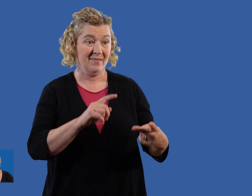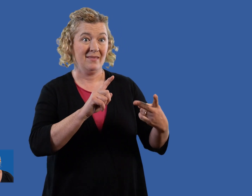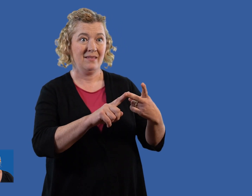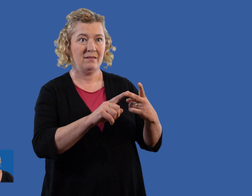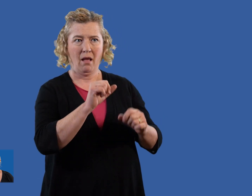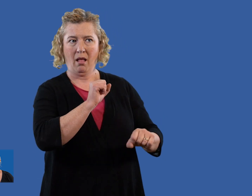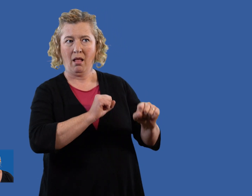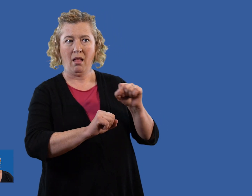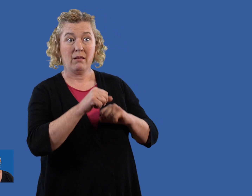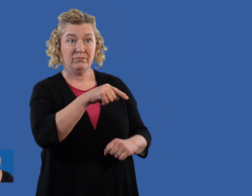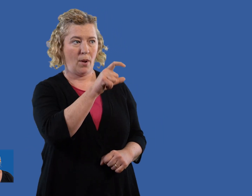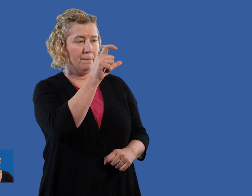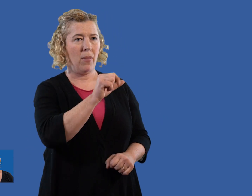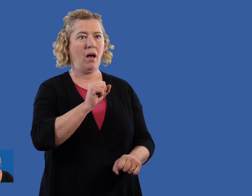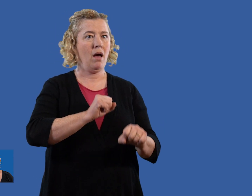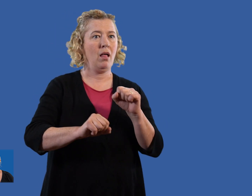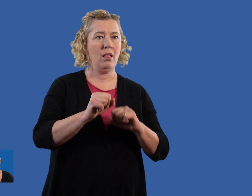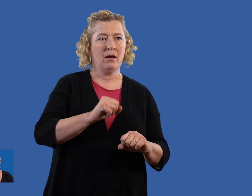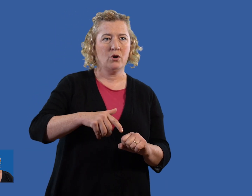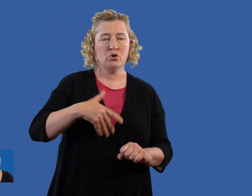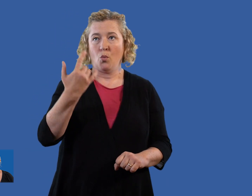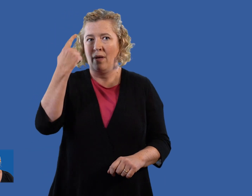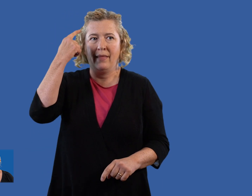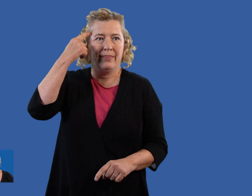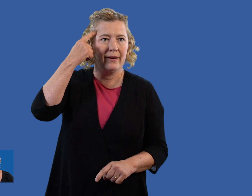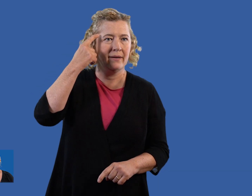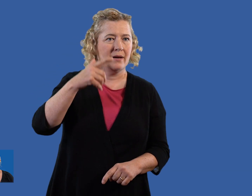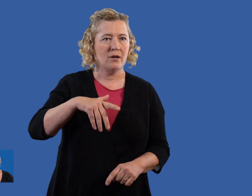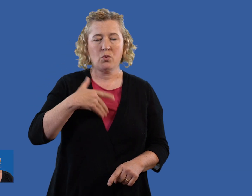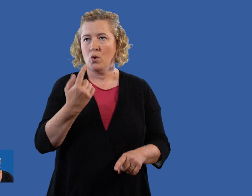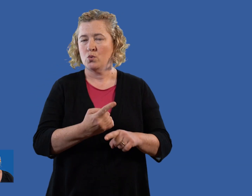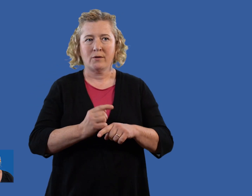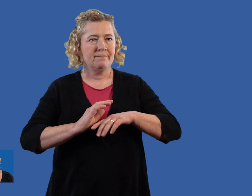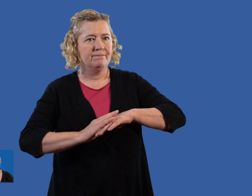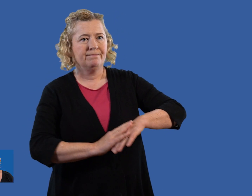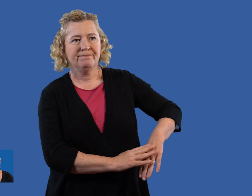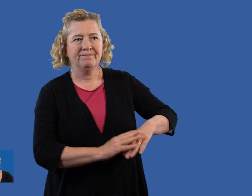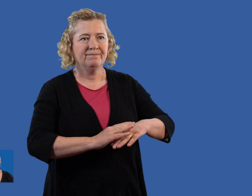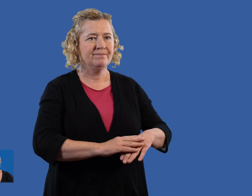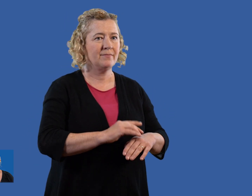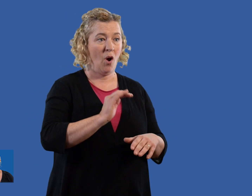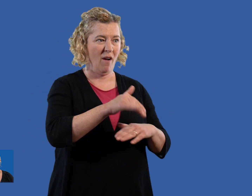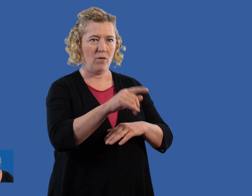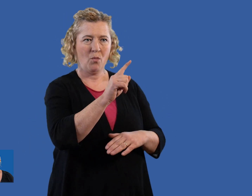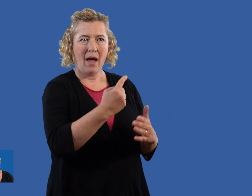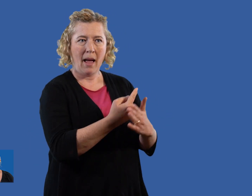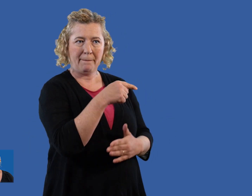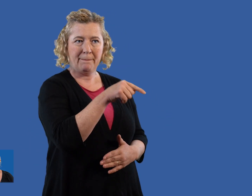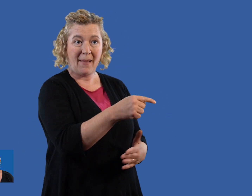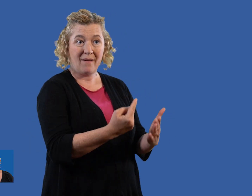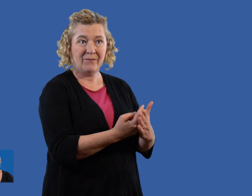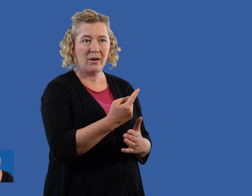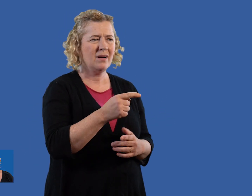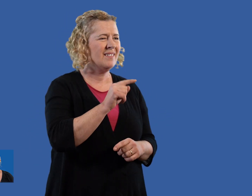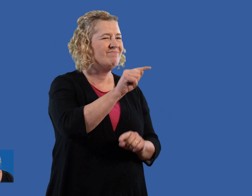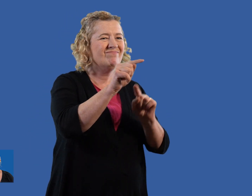The next one is avoidance, and this is where the person tries to avoid thinking or talking about what happened. They also avoid going